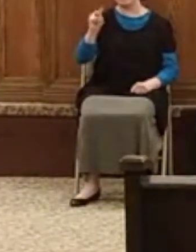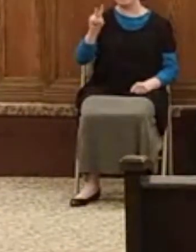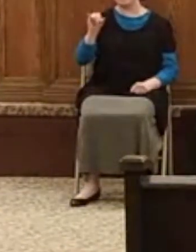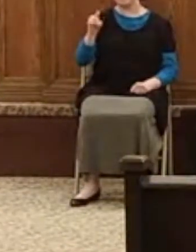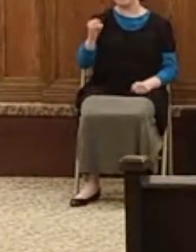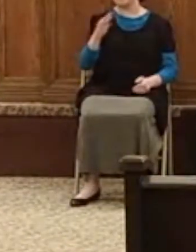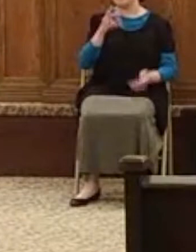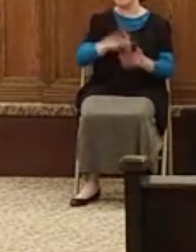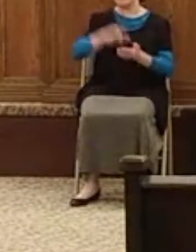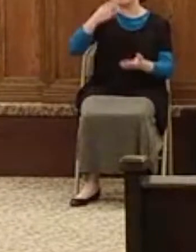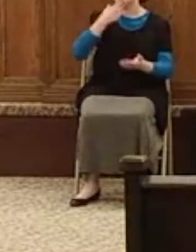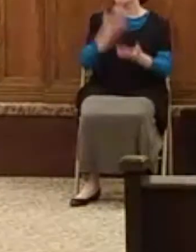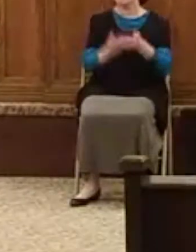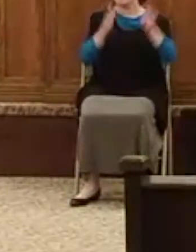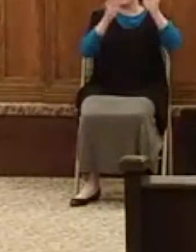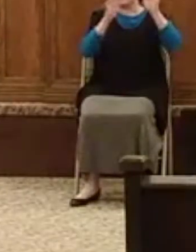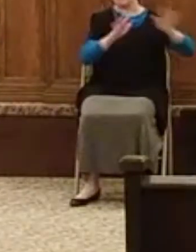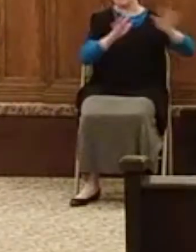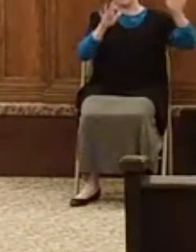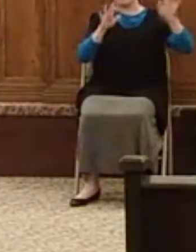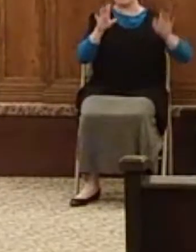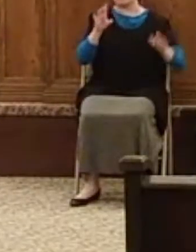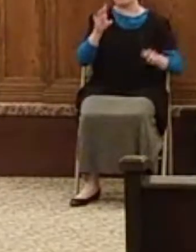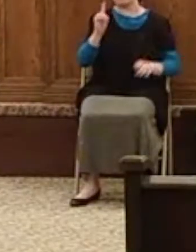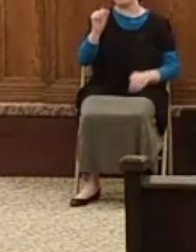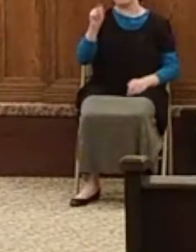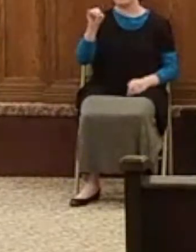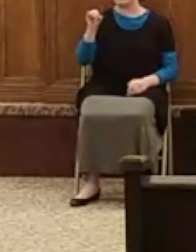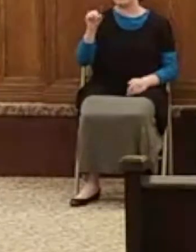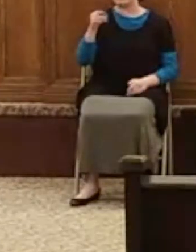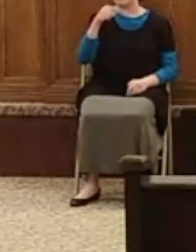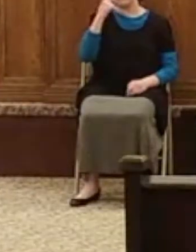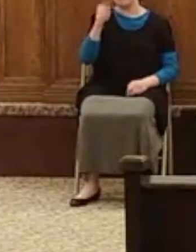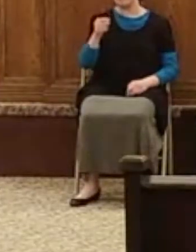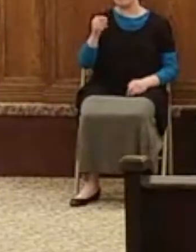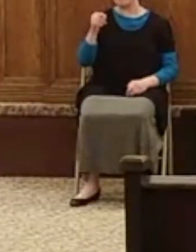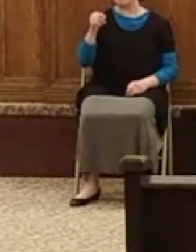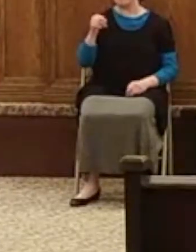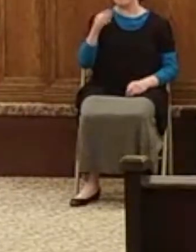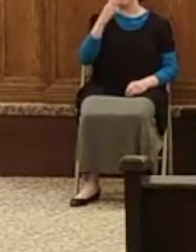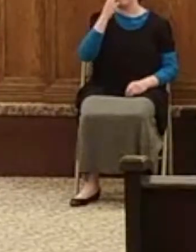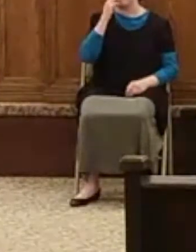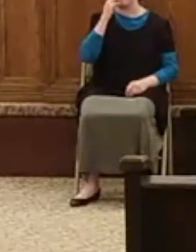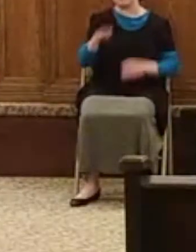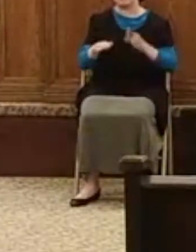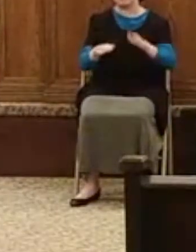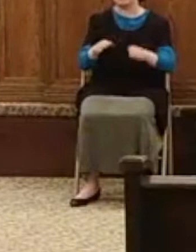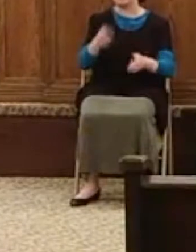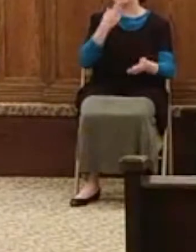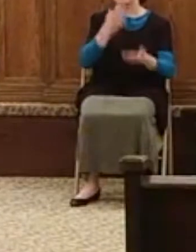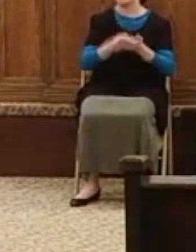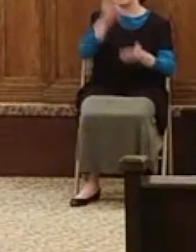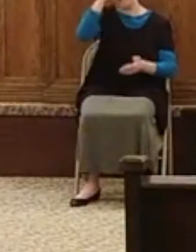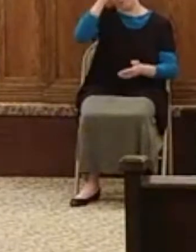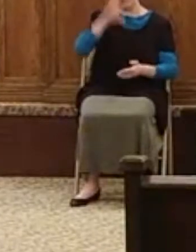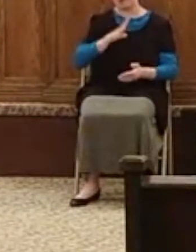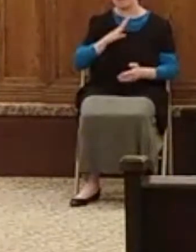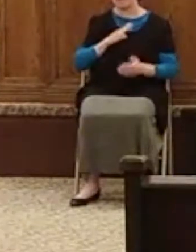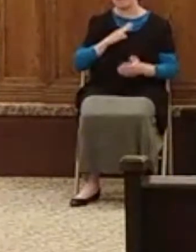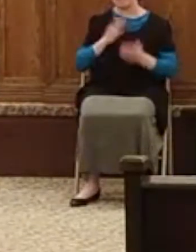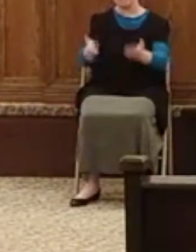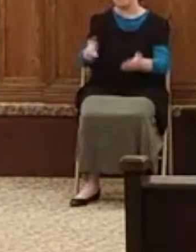David found goodness and mercy. David said in Psalms 37, the steps of a good man are ordered by the